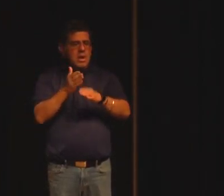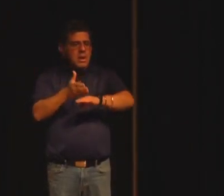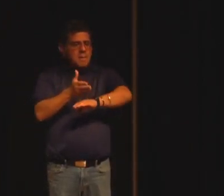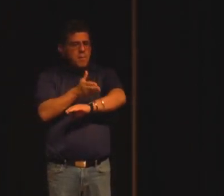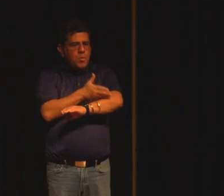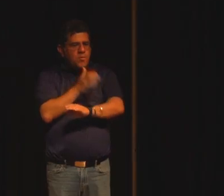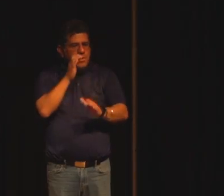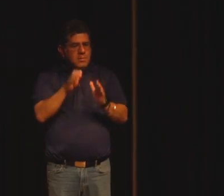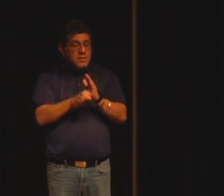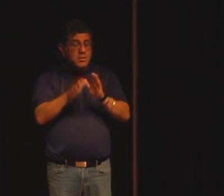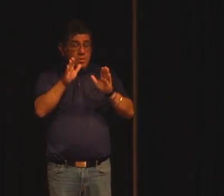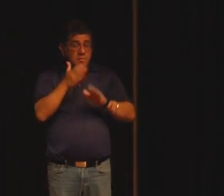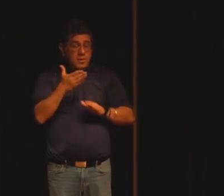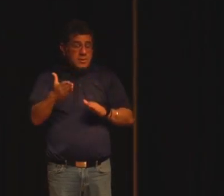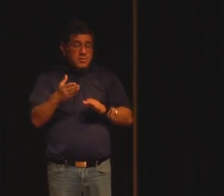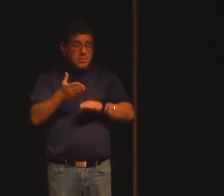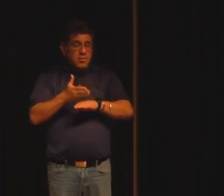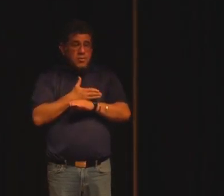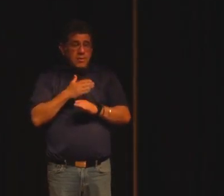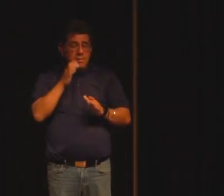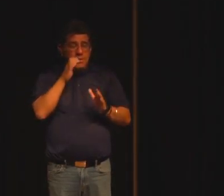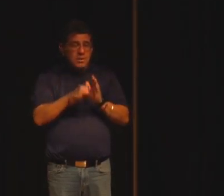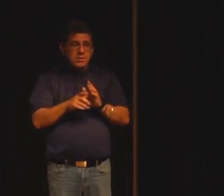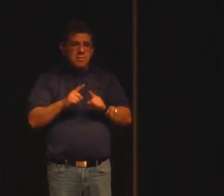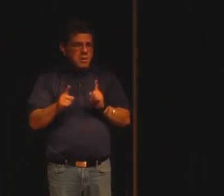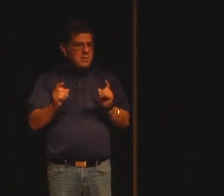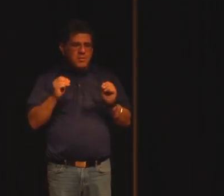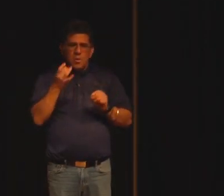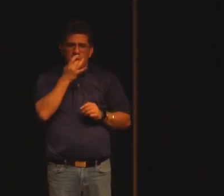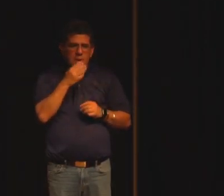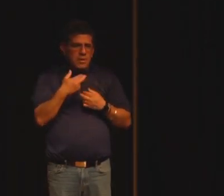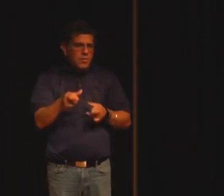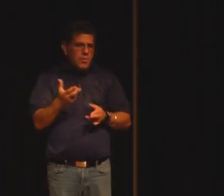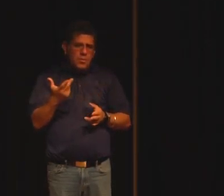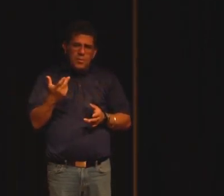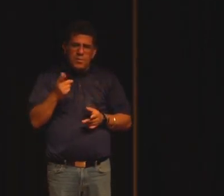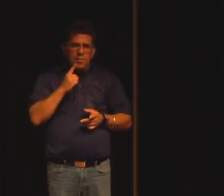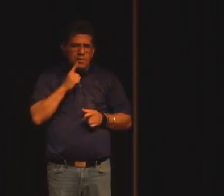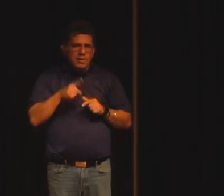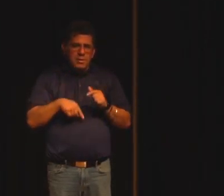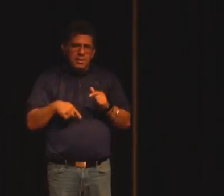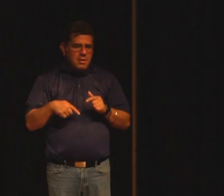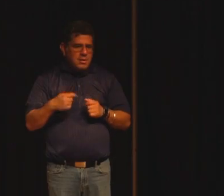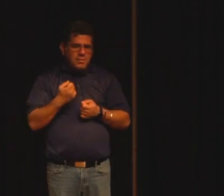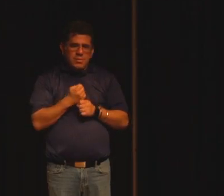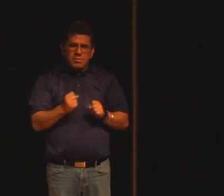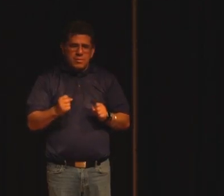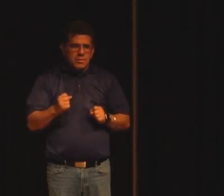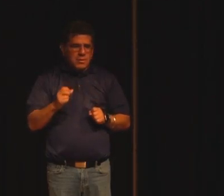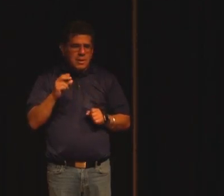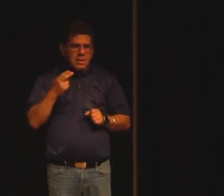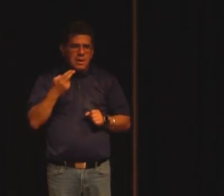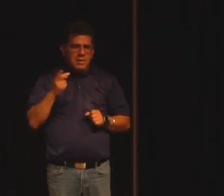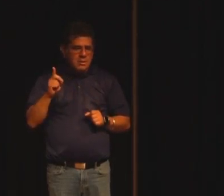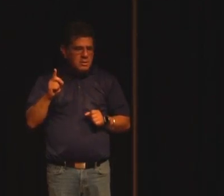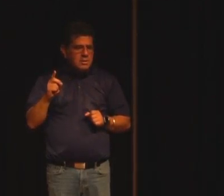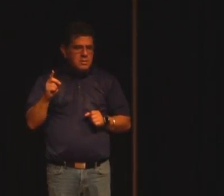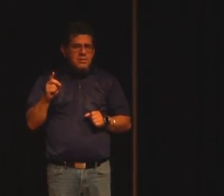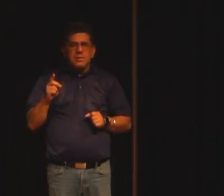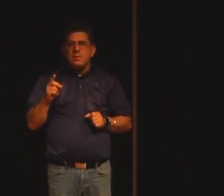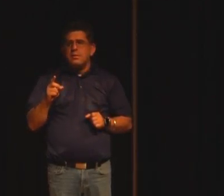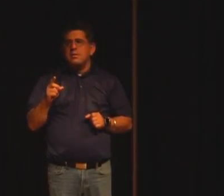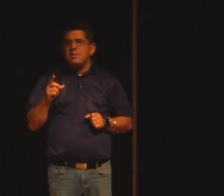are wonderful things that can be done to improve images, but if there's no light in the room, you really can't recover a high fidelity image of the body on the